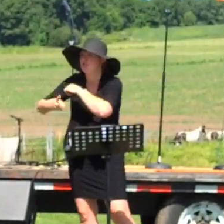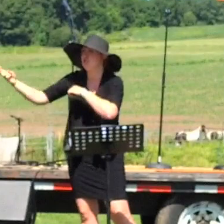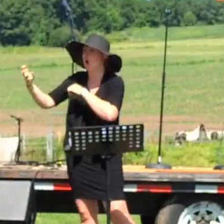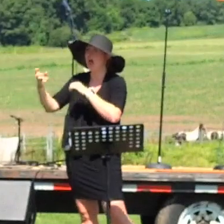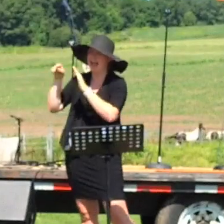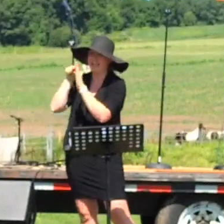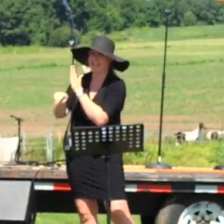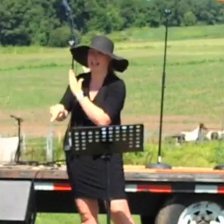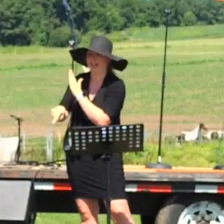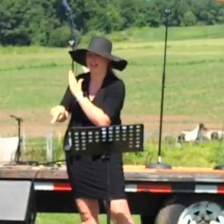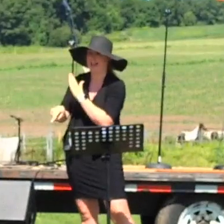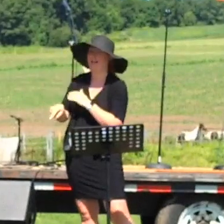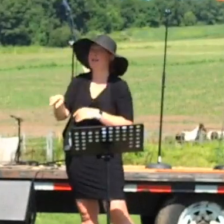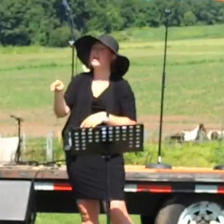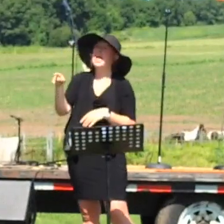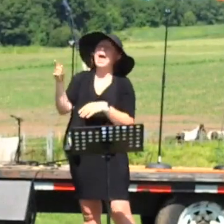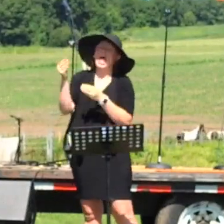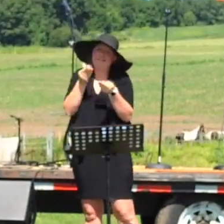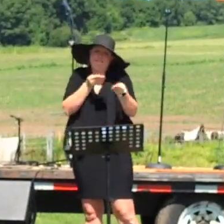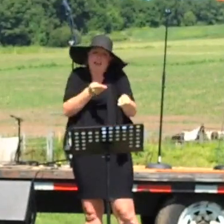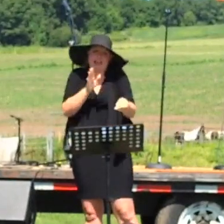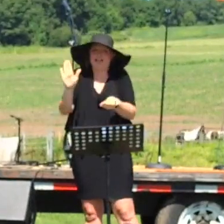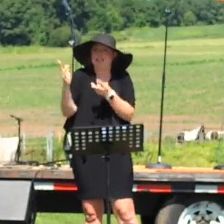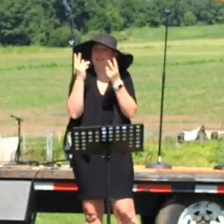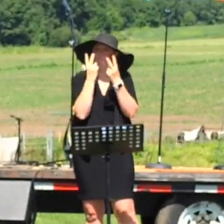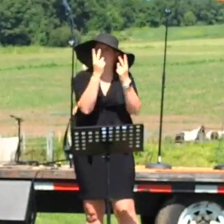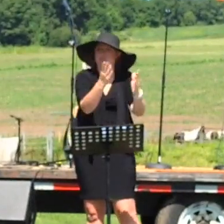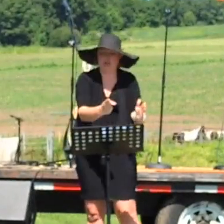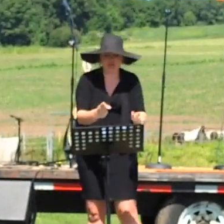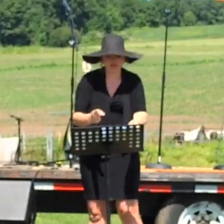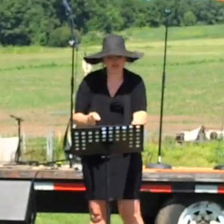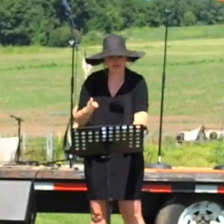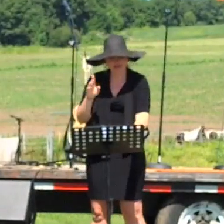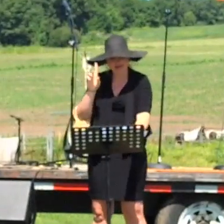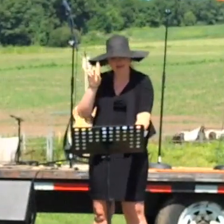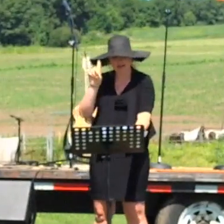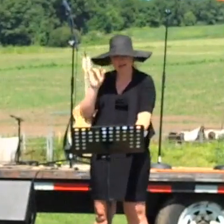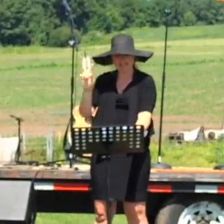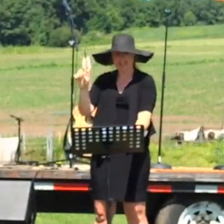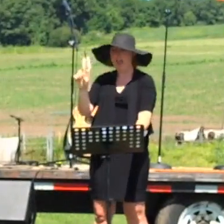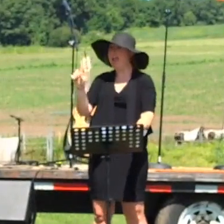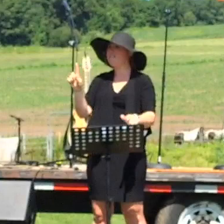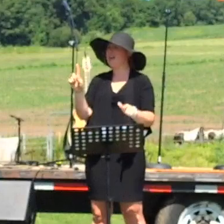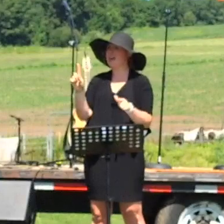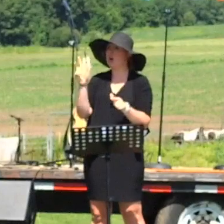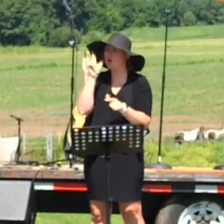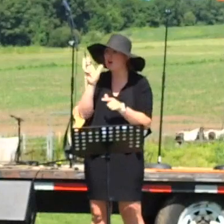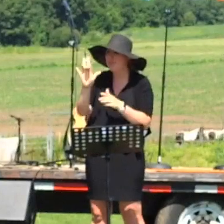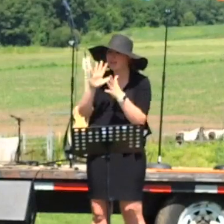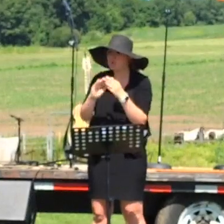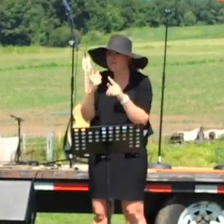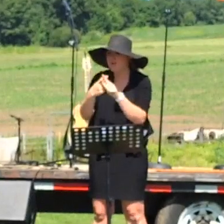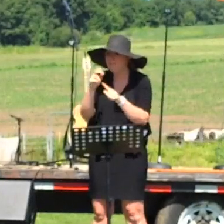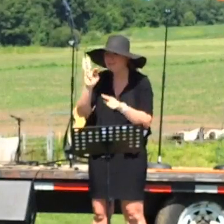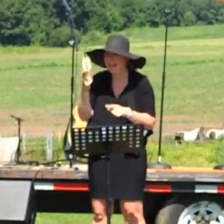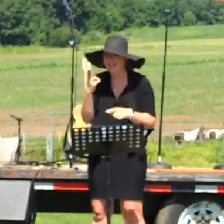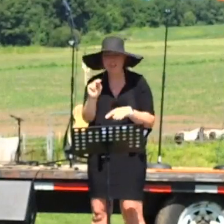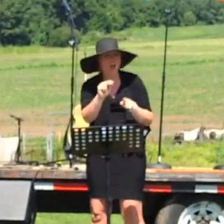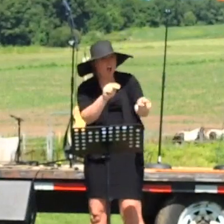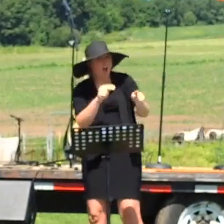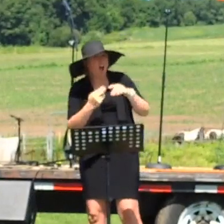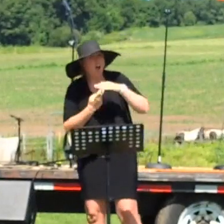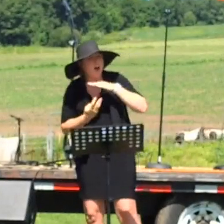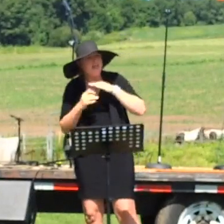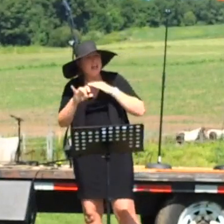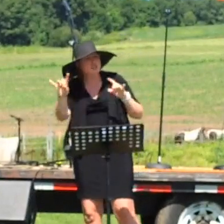thing deserves to die. He must repay four lambs to the poor man for the one he stole, for having no pity.